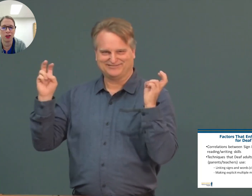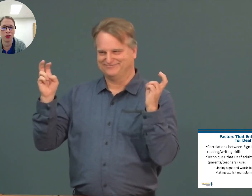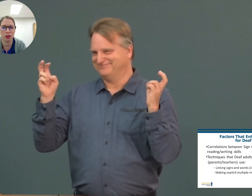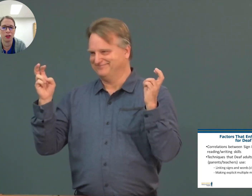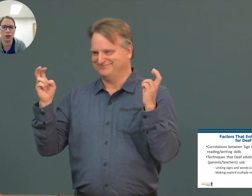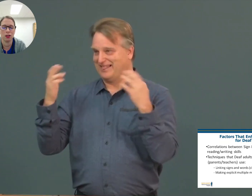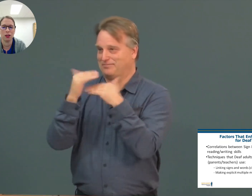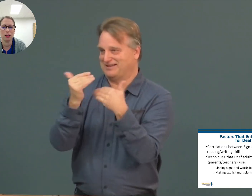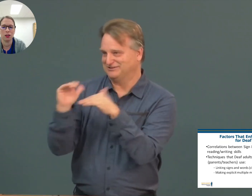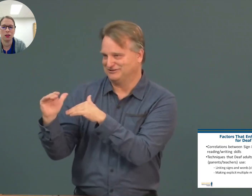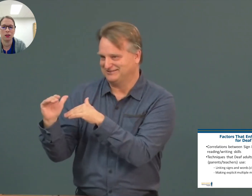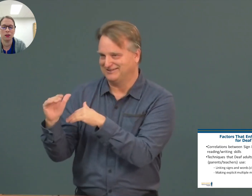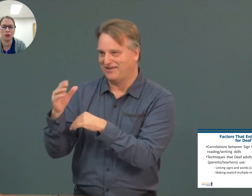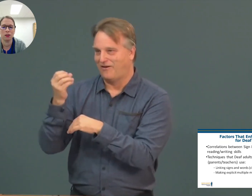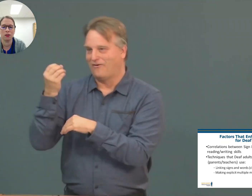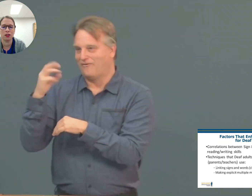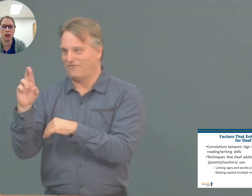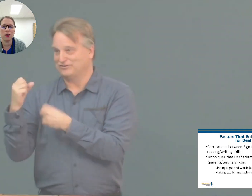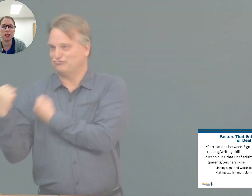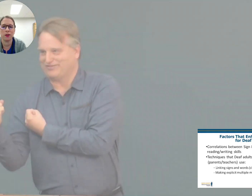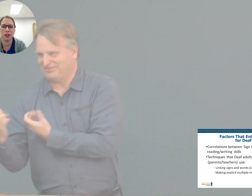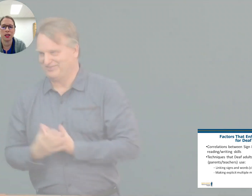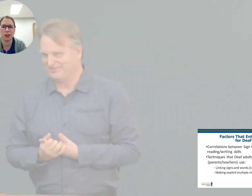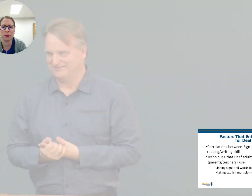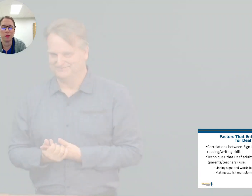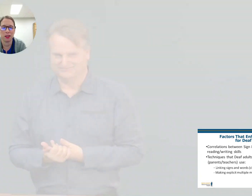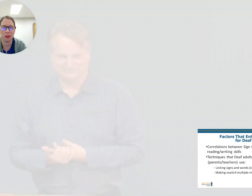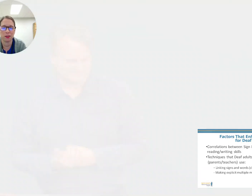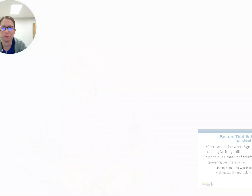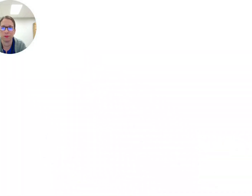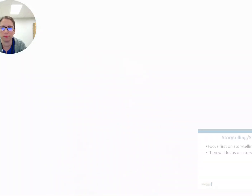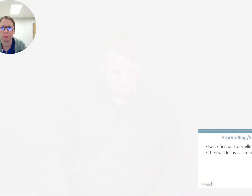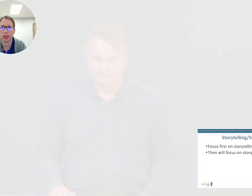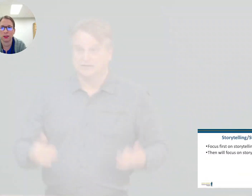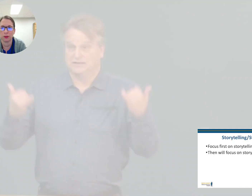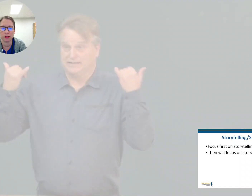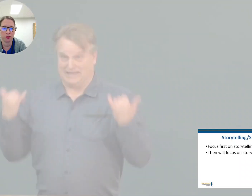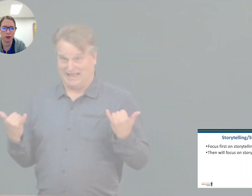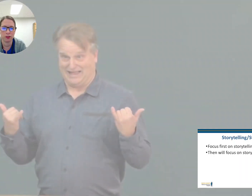clarification. So every language has its own limits and its own strengths.